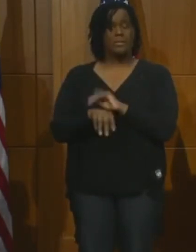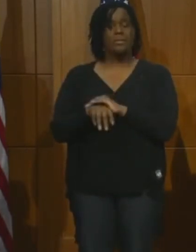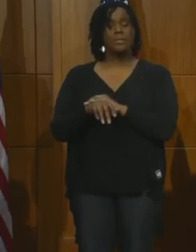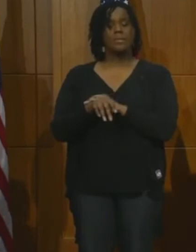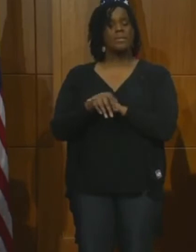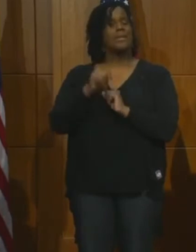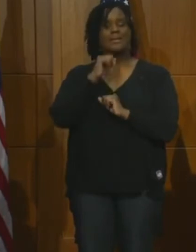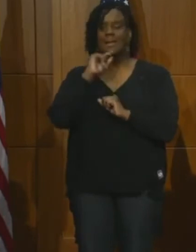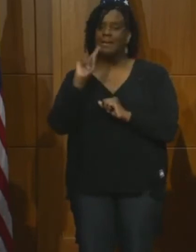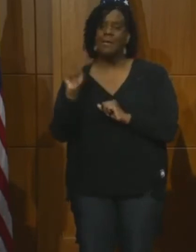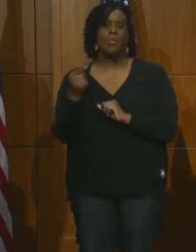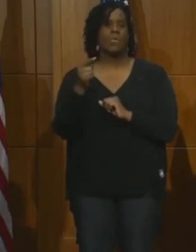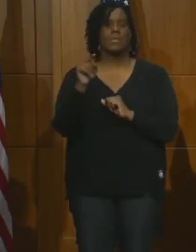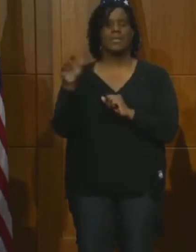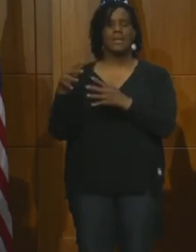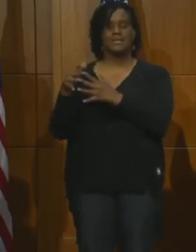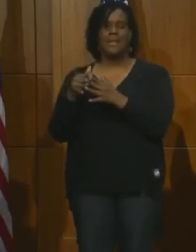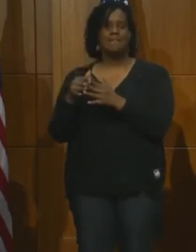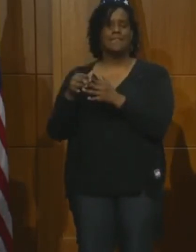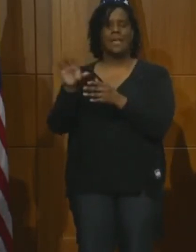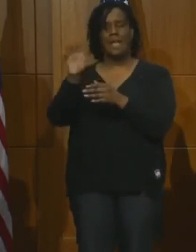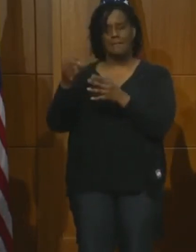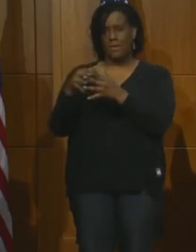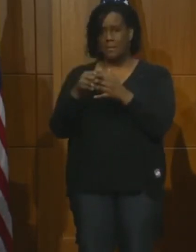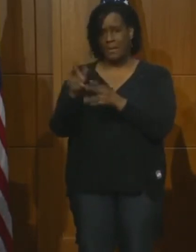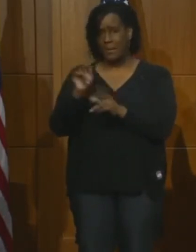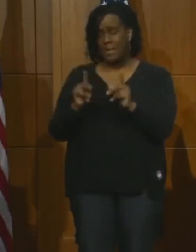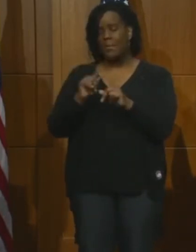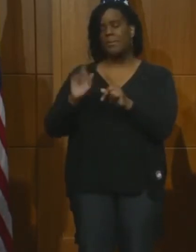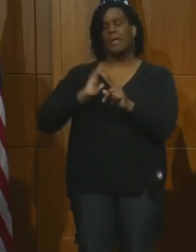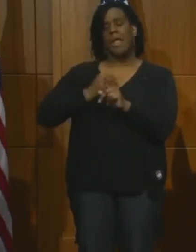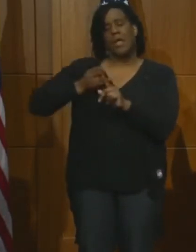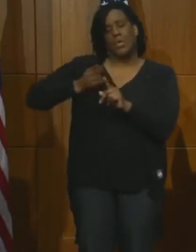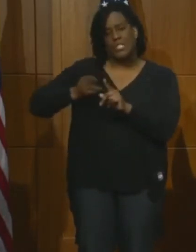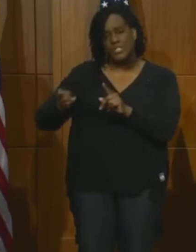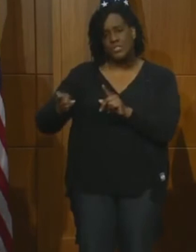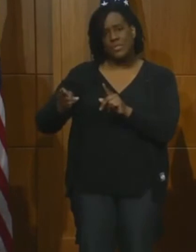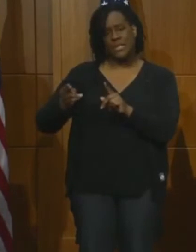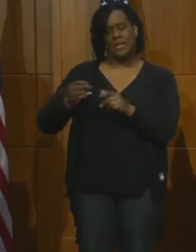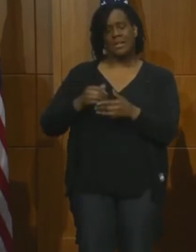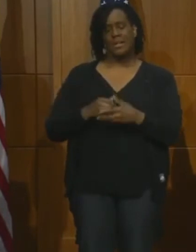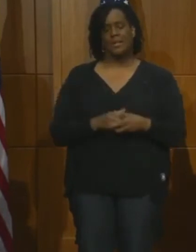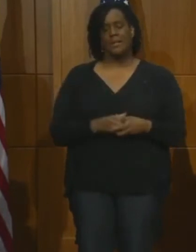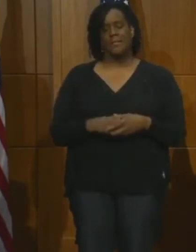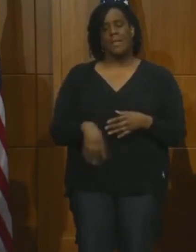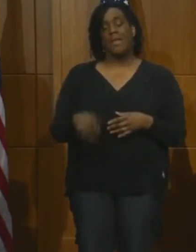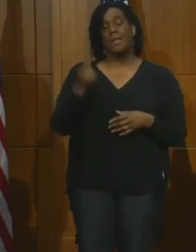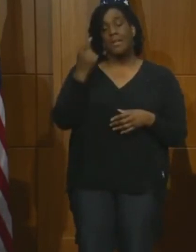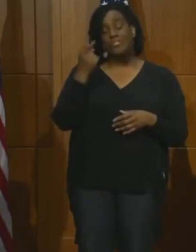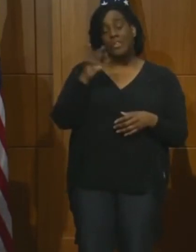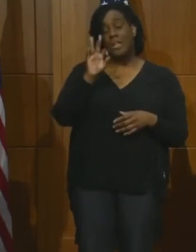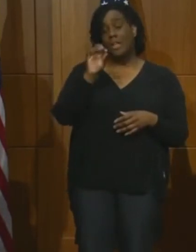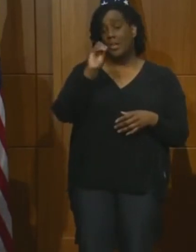not only as African American people, but for our history. And given the history of Fort